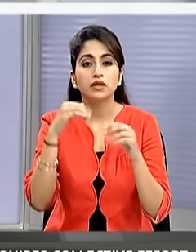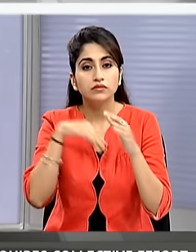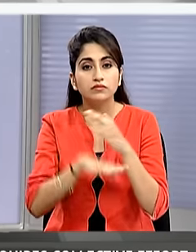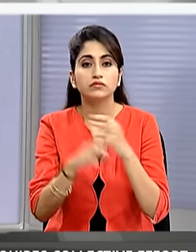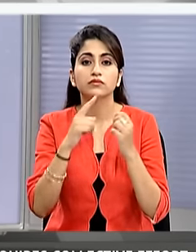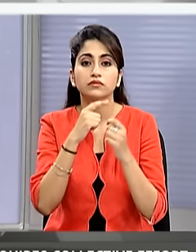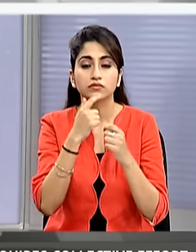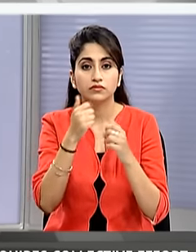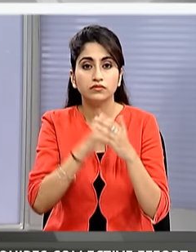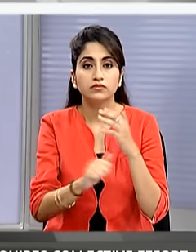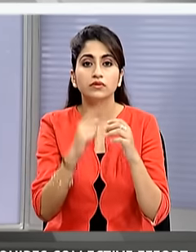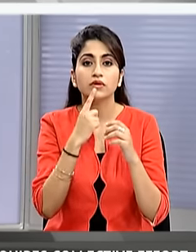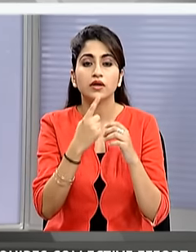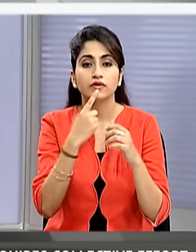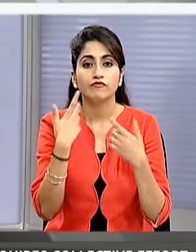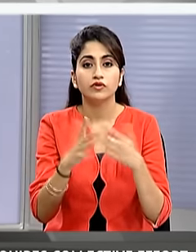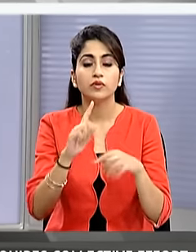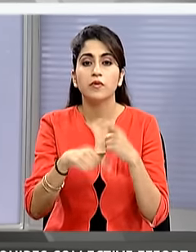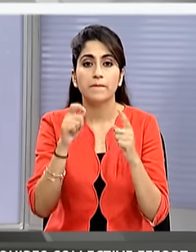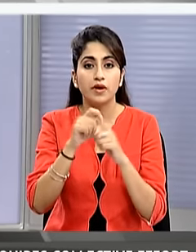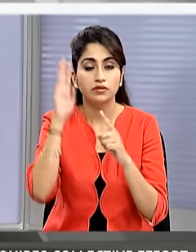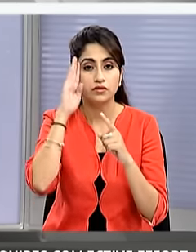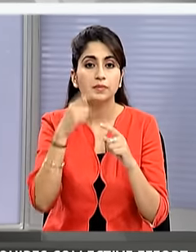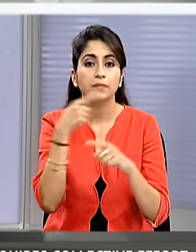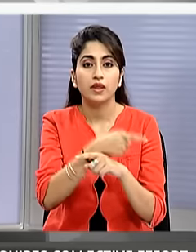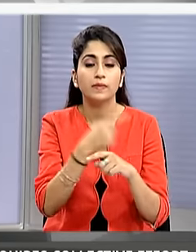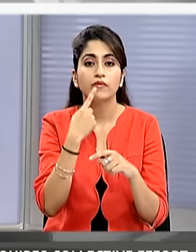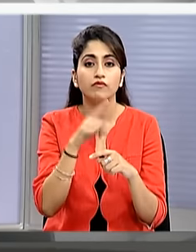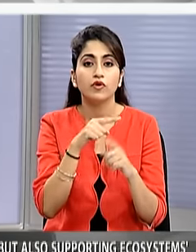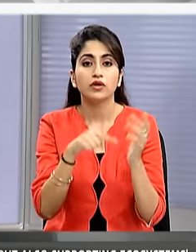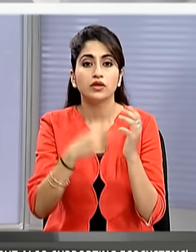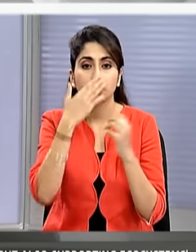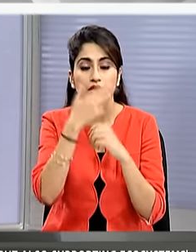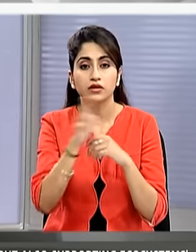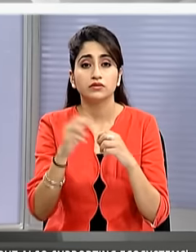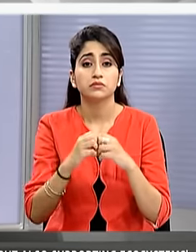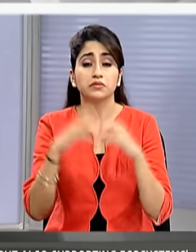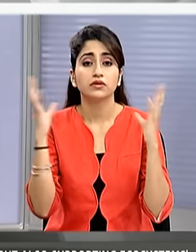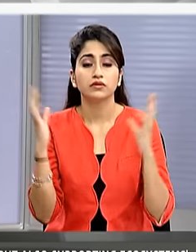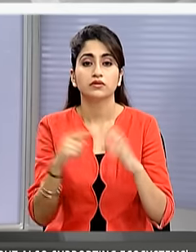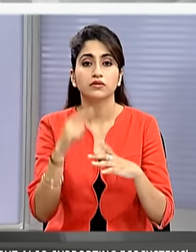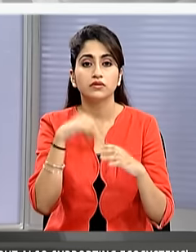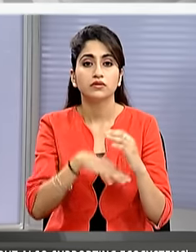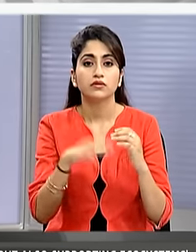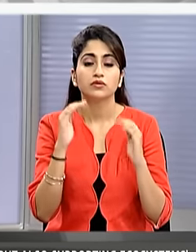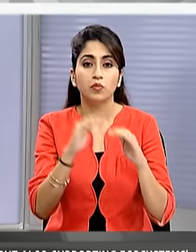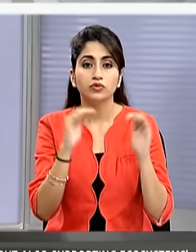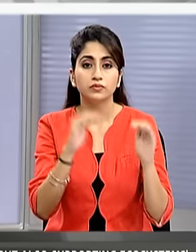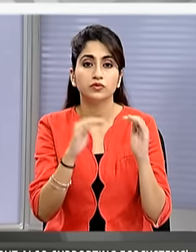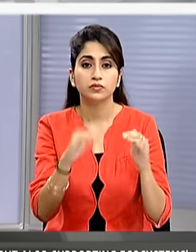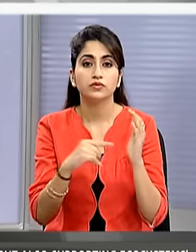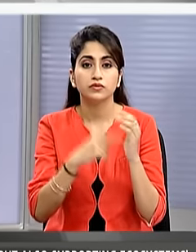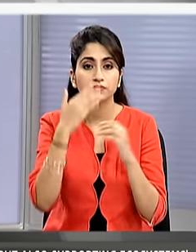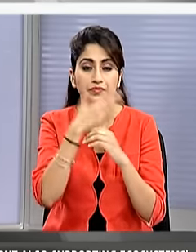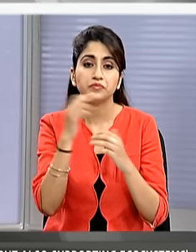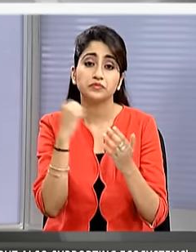as to where his direct broadside was targeted, Prime Minister Modi reached out to the international community, calling for collective efforts to